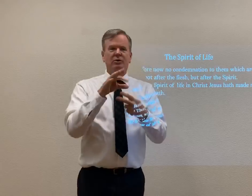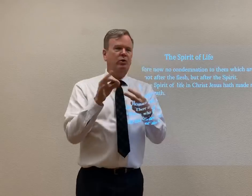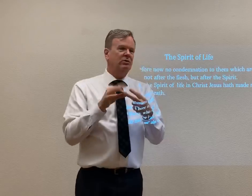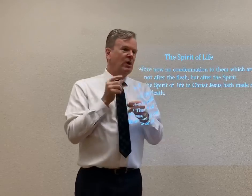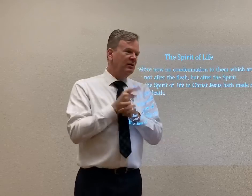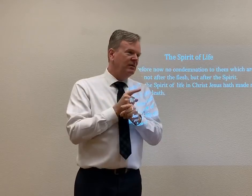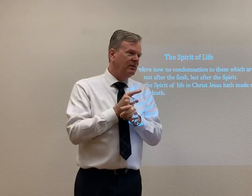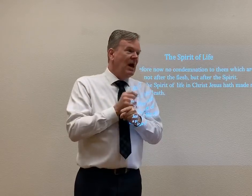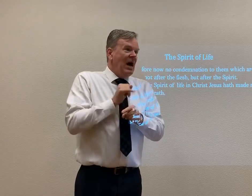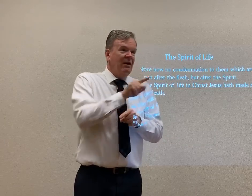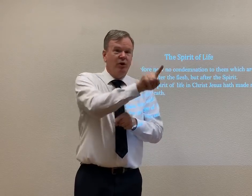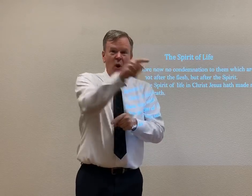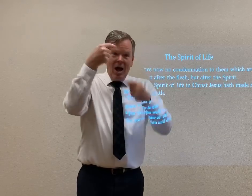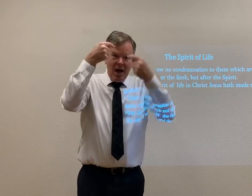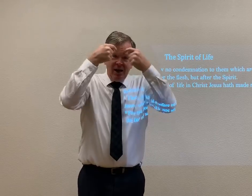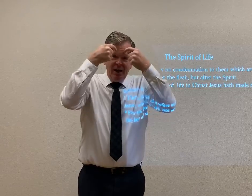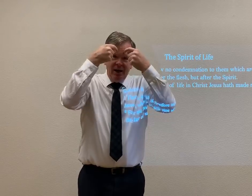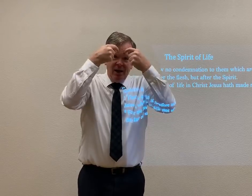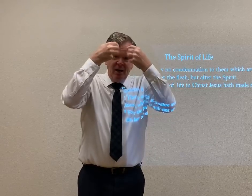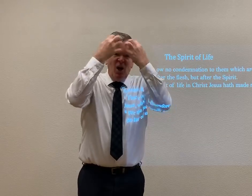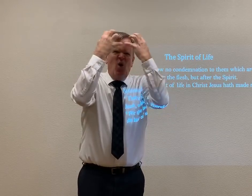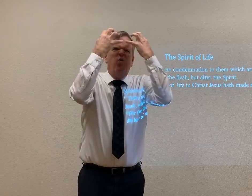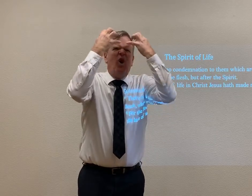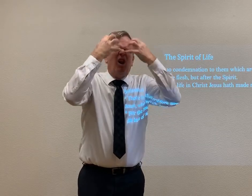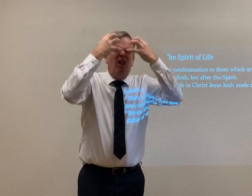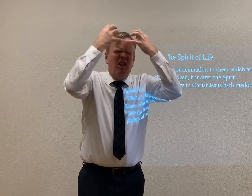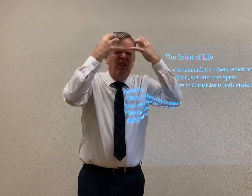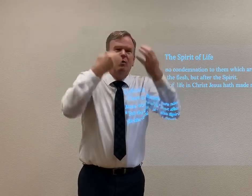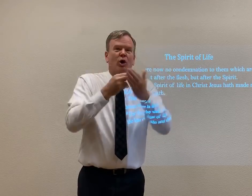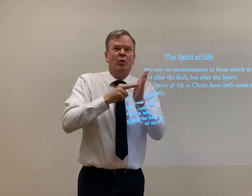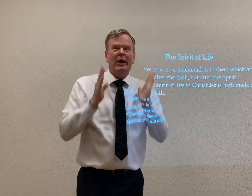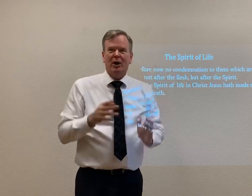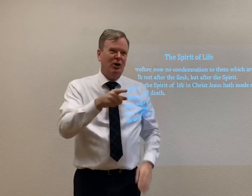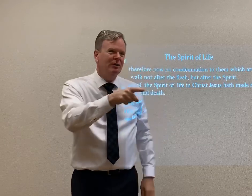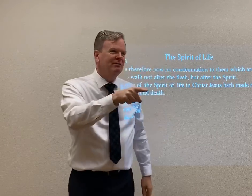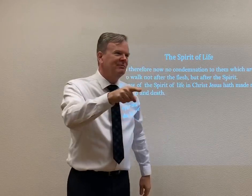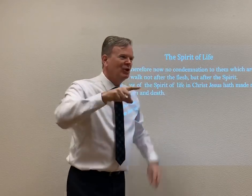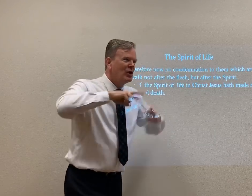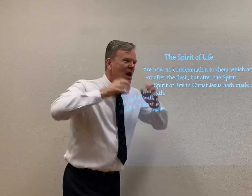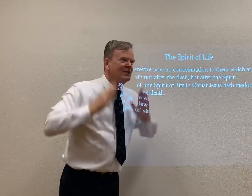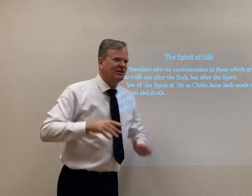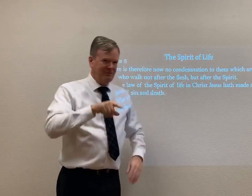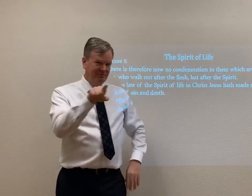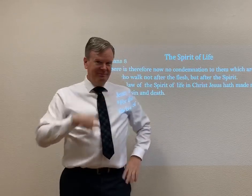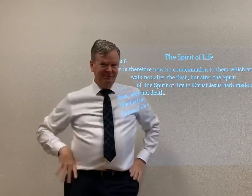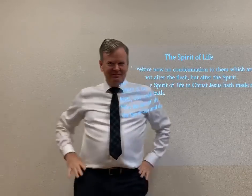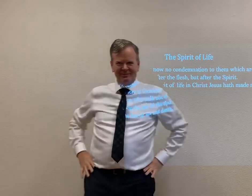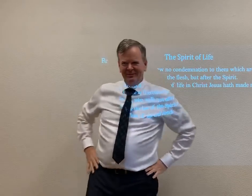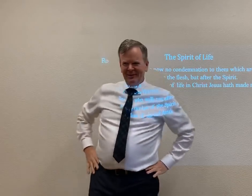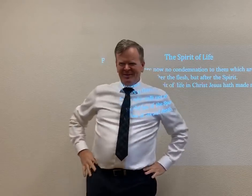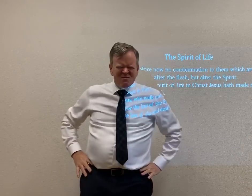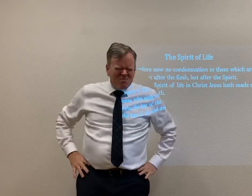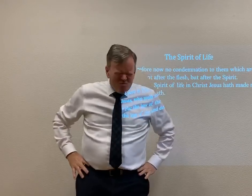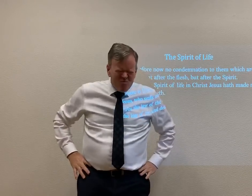there. That's ultimately our choice. You know how if your face has wrinkles, you're a good reader and analyzer.